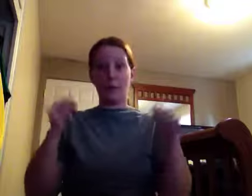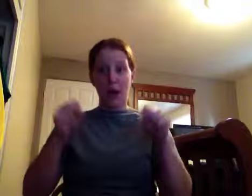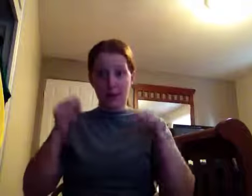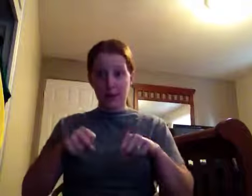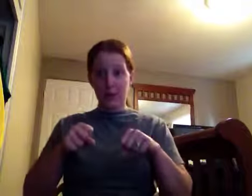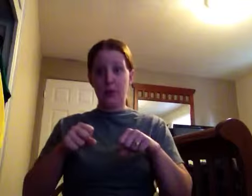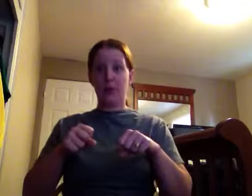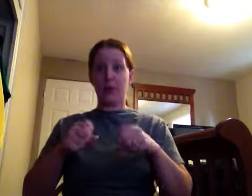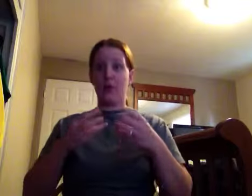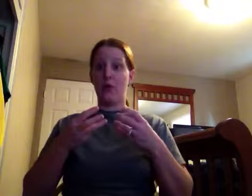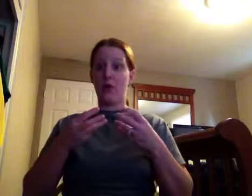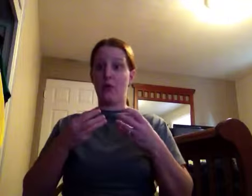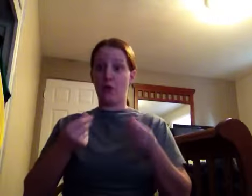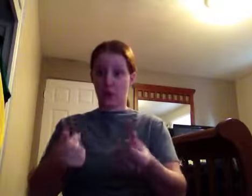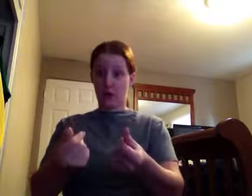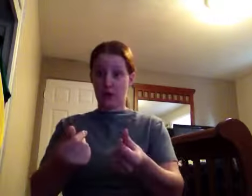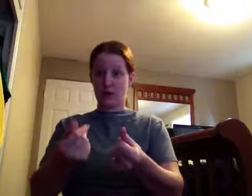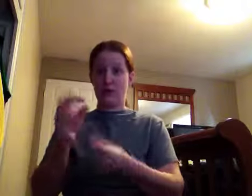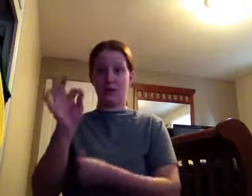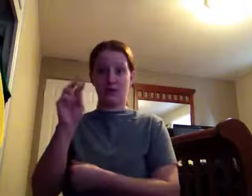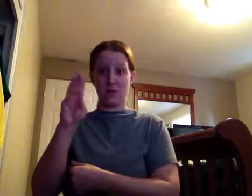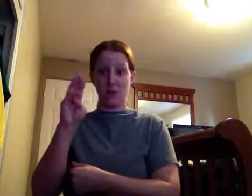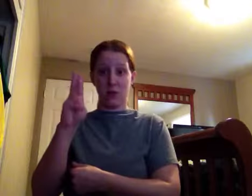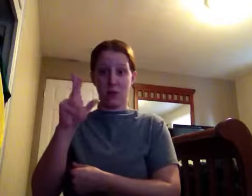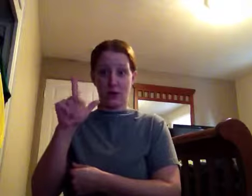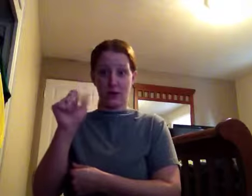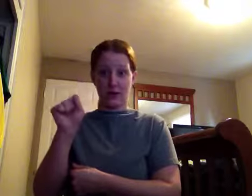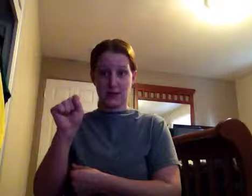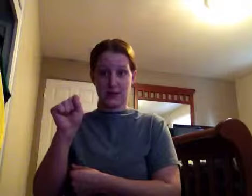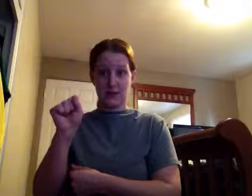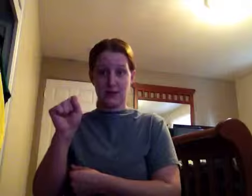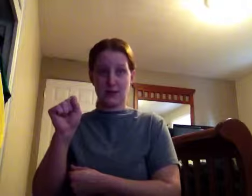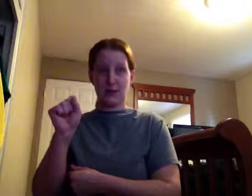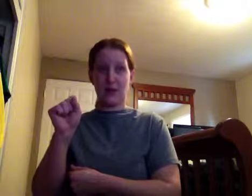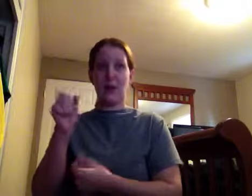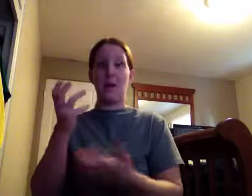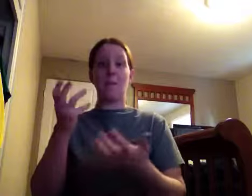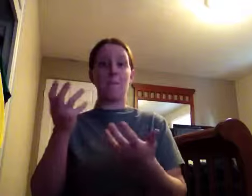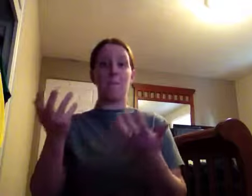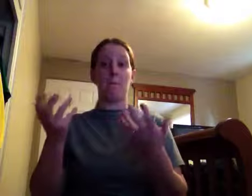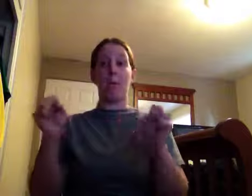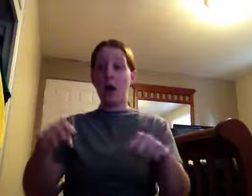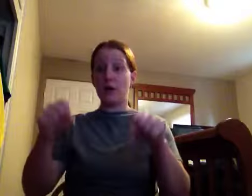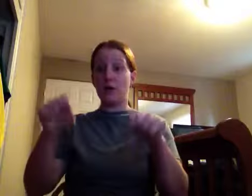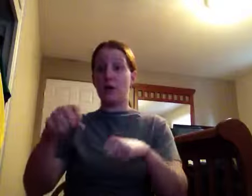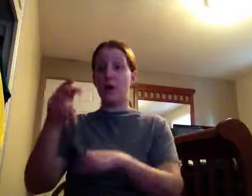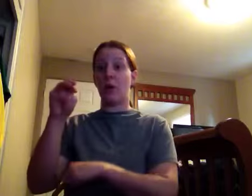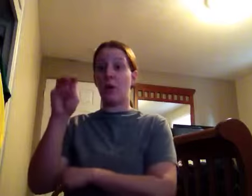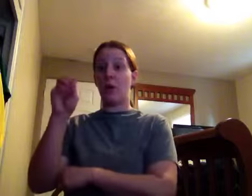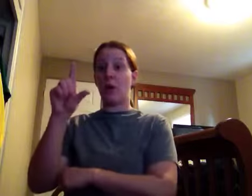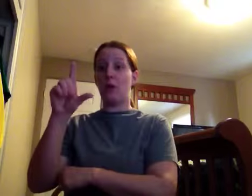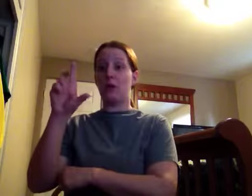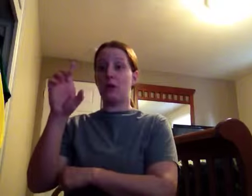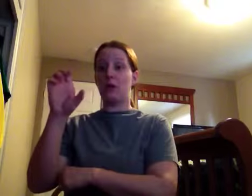formulas, possible molecular formulas, but we're looking at an empirical